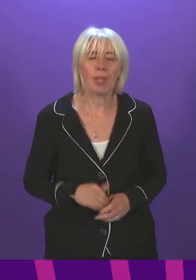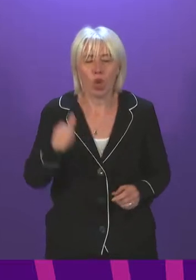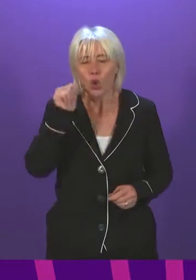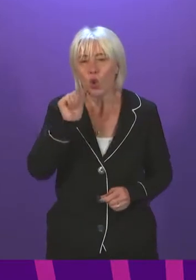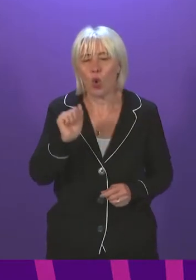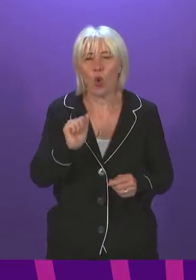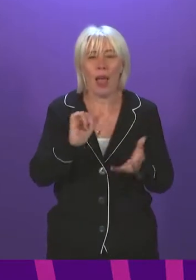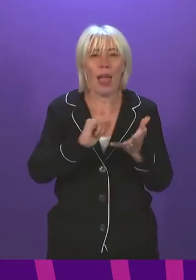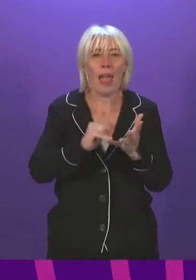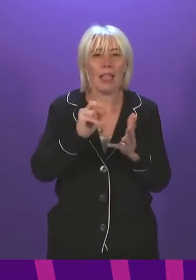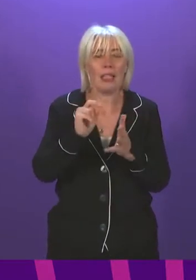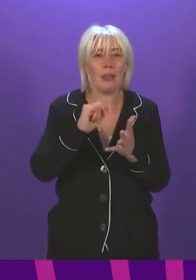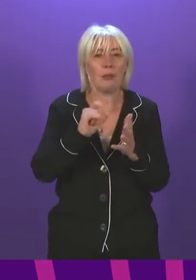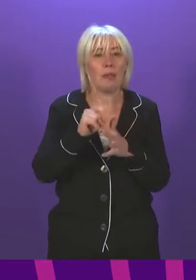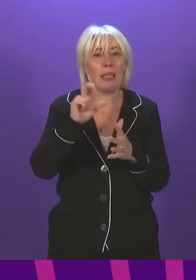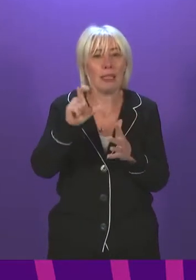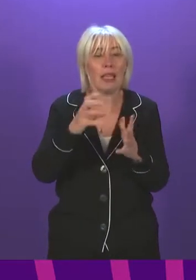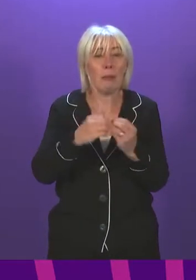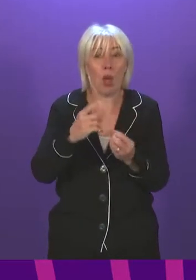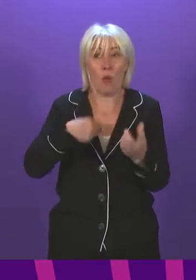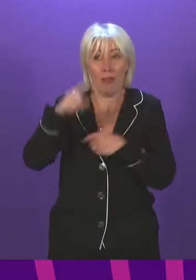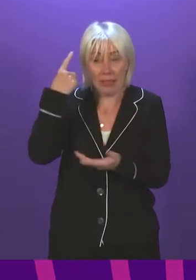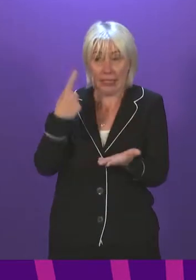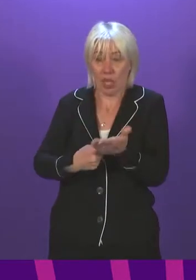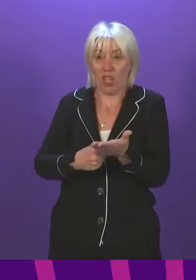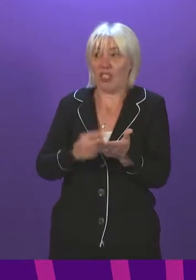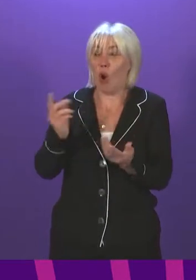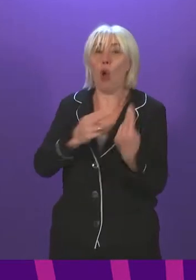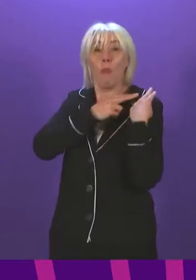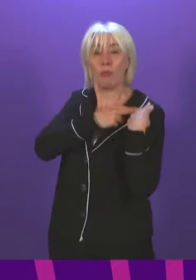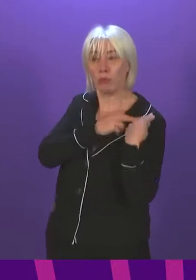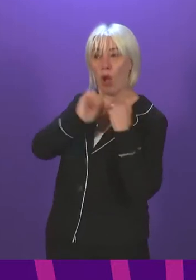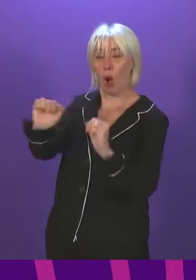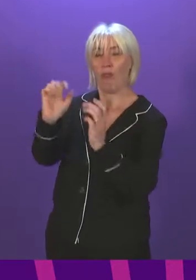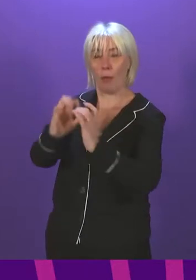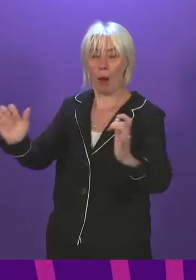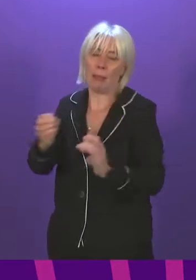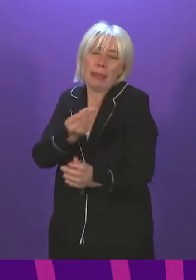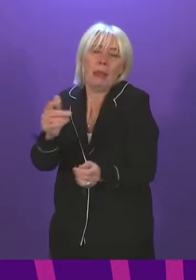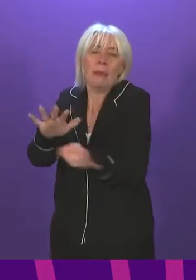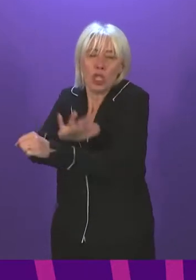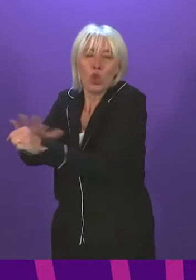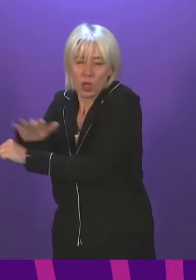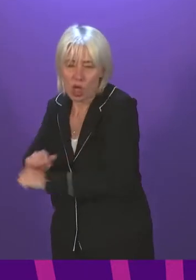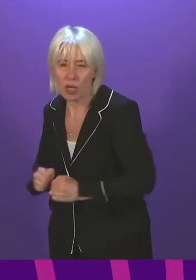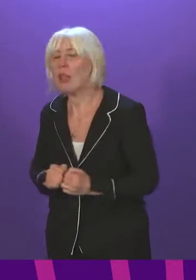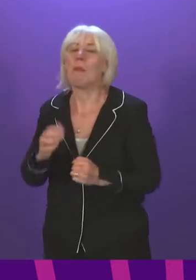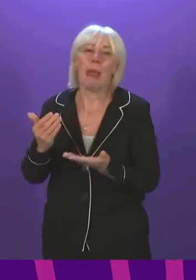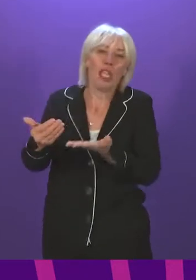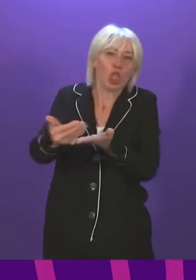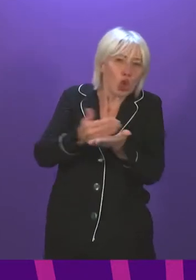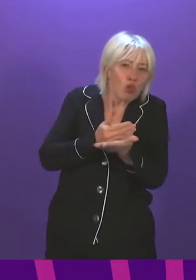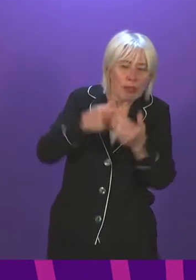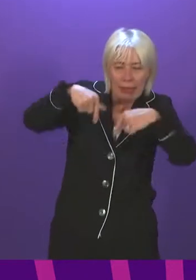of the corporate body have a responsibility to make decisions on behalf of Parliament in certain circumstances. This is often where it includes the security